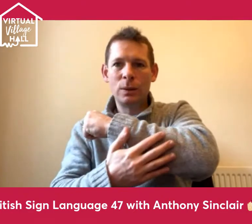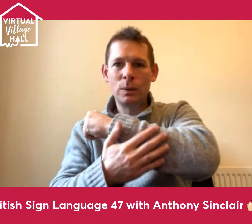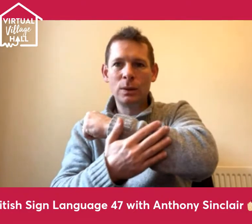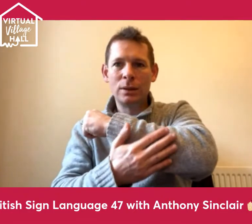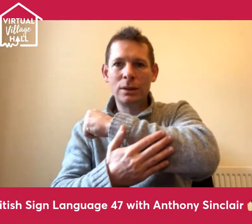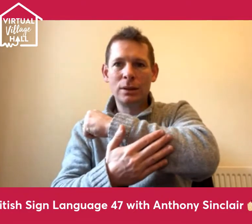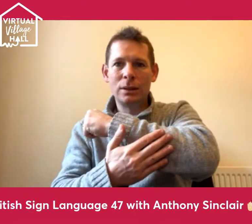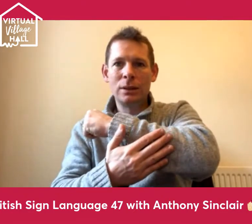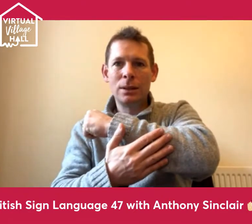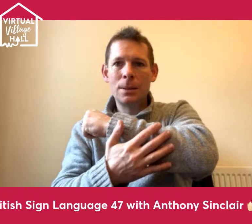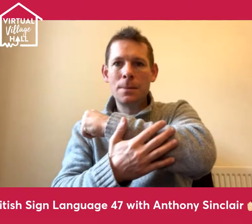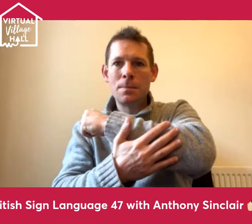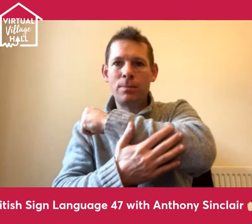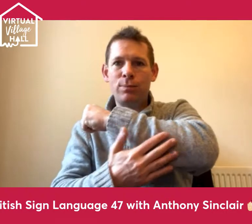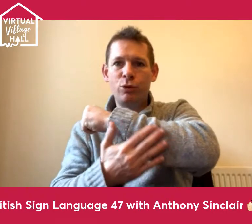brown.